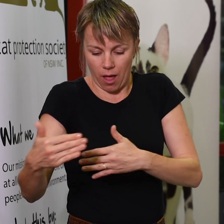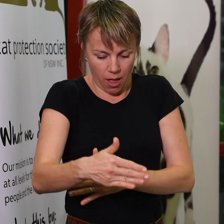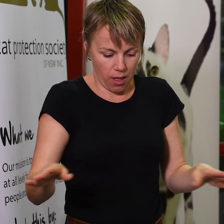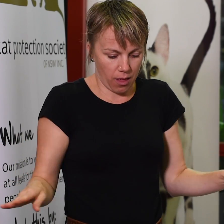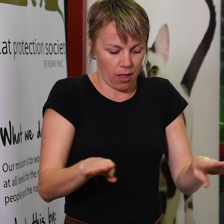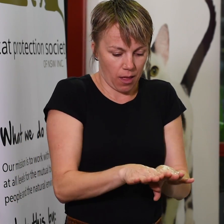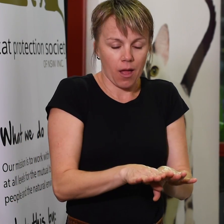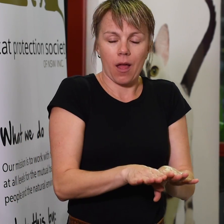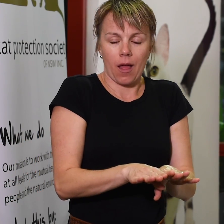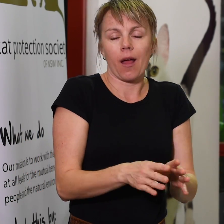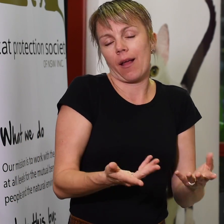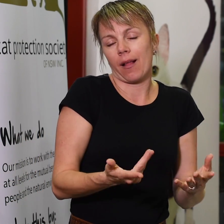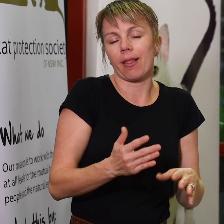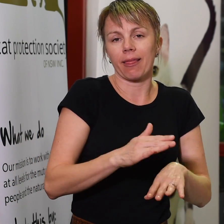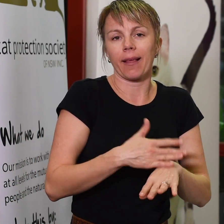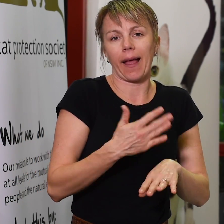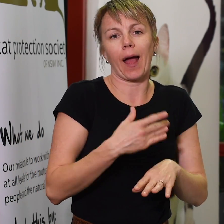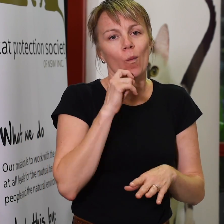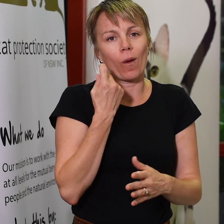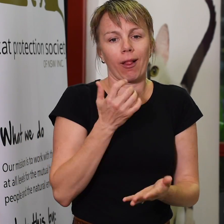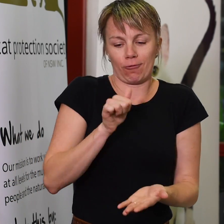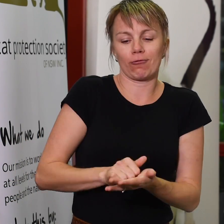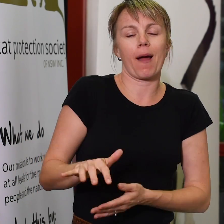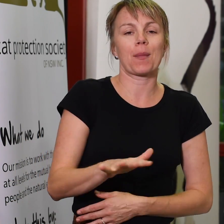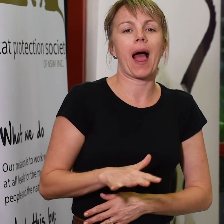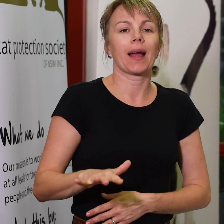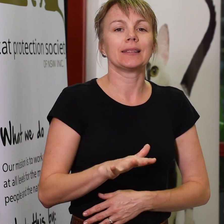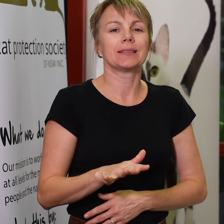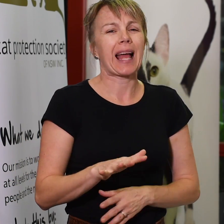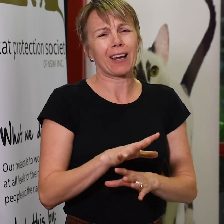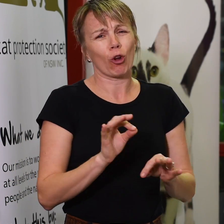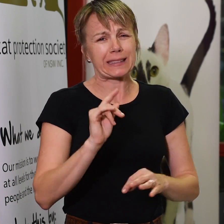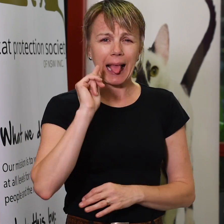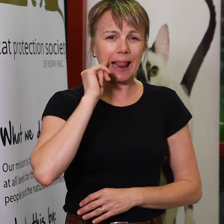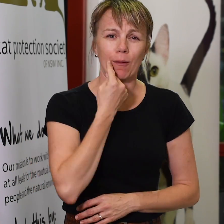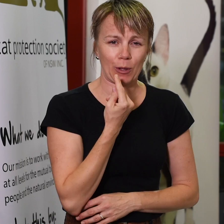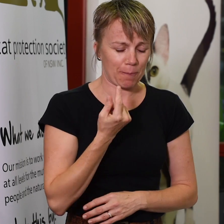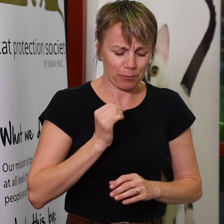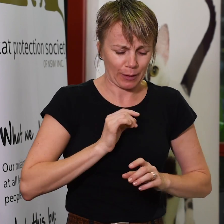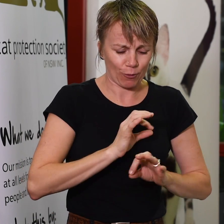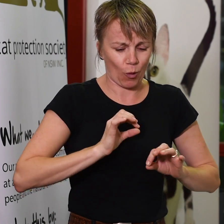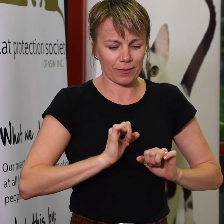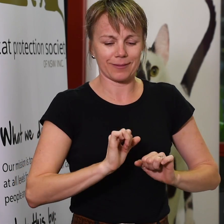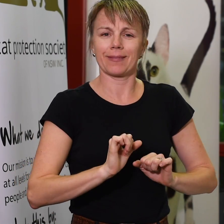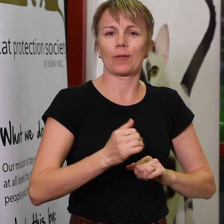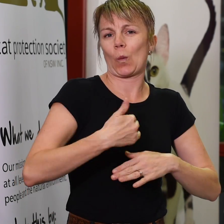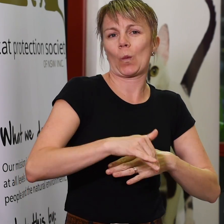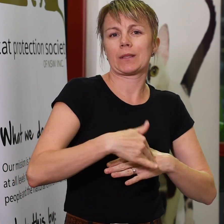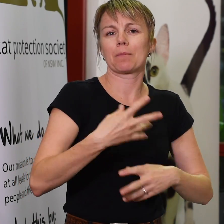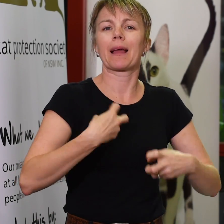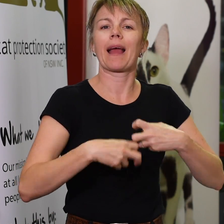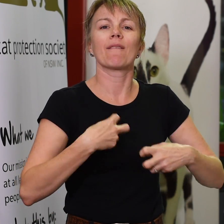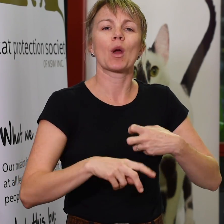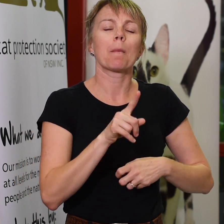isn't purposely doing this. It's not wanting to be spiteful, be it calls, oh, my cat's being spiteful, it's toileting outside the tray. That's not the case.